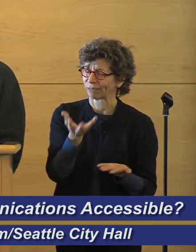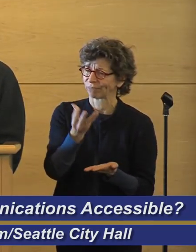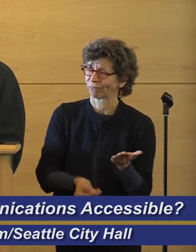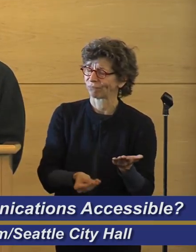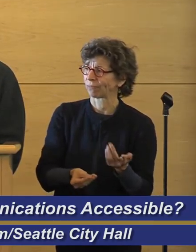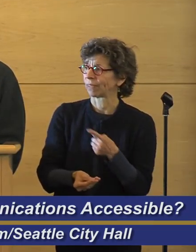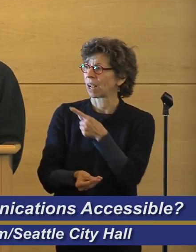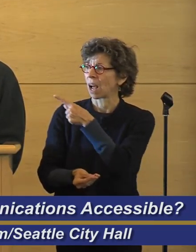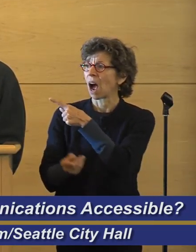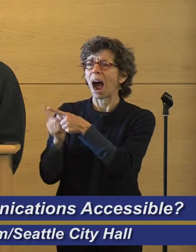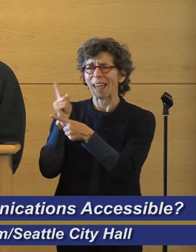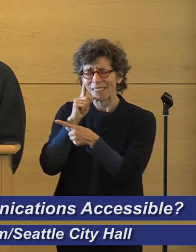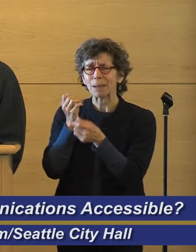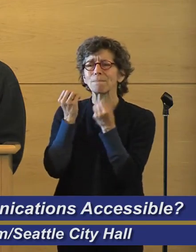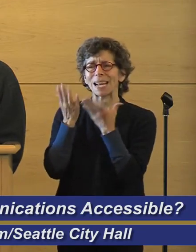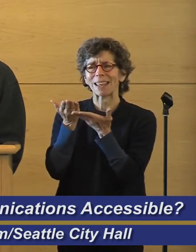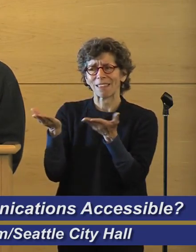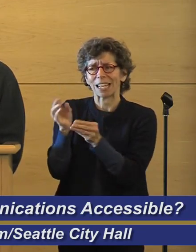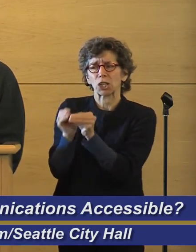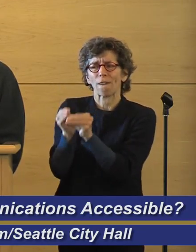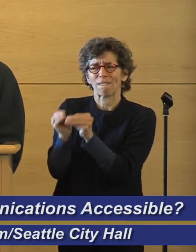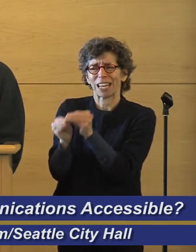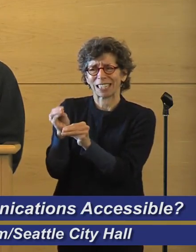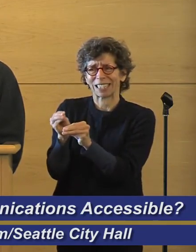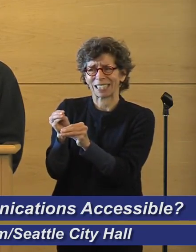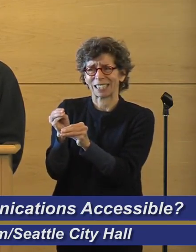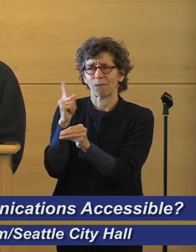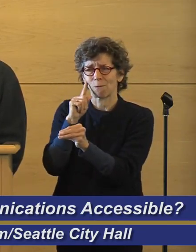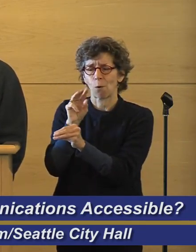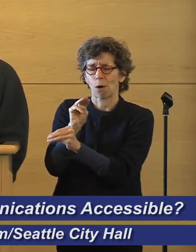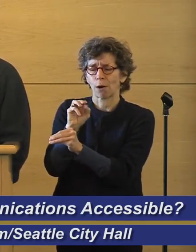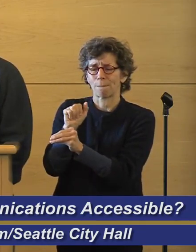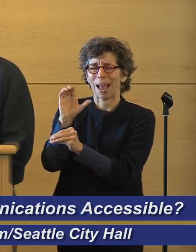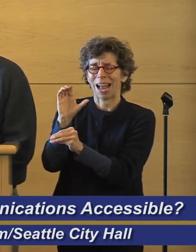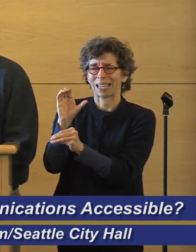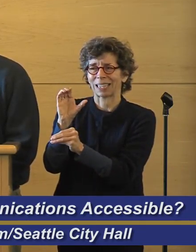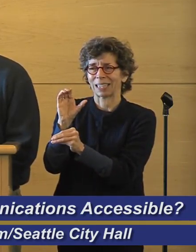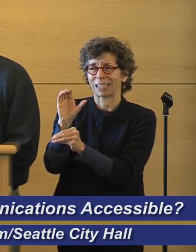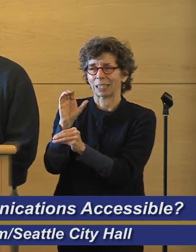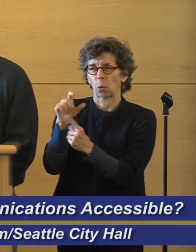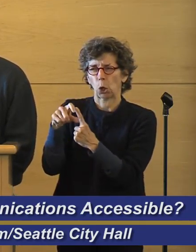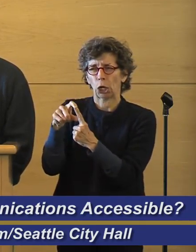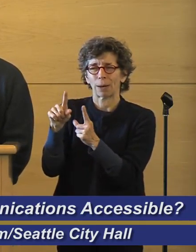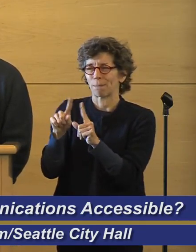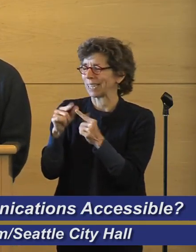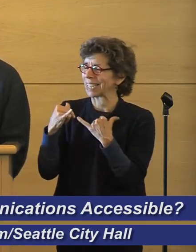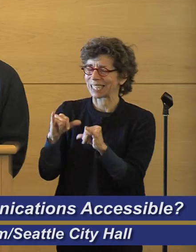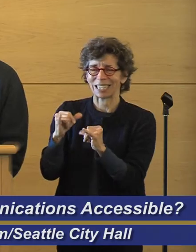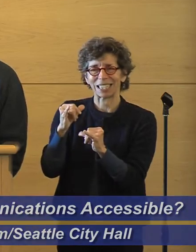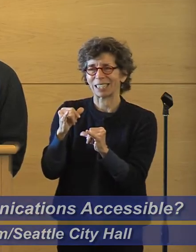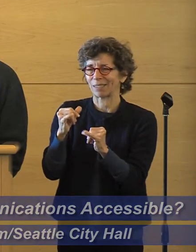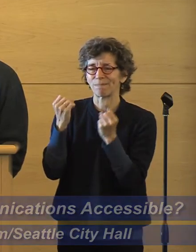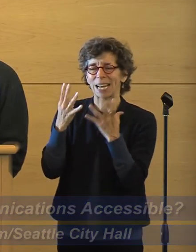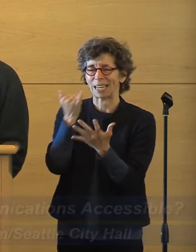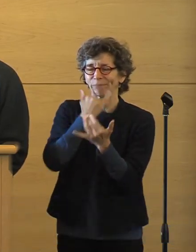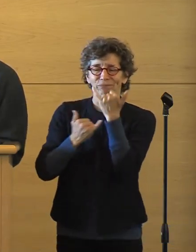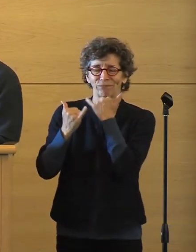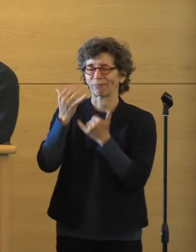2016, mm-hmm. that finally they're going to solve this, and I produced a PDF and I checked it, and still no